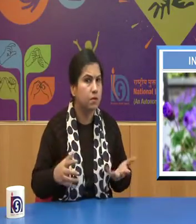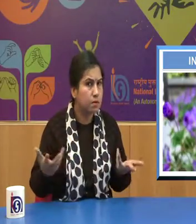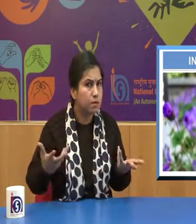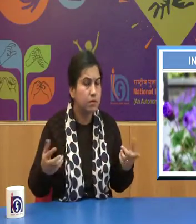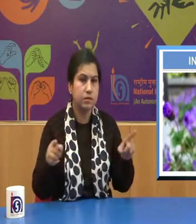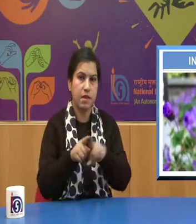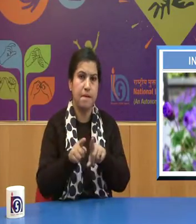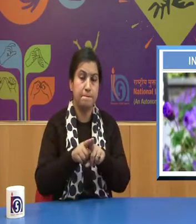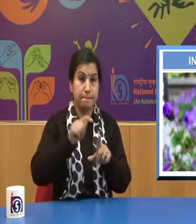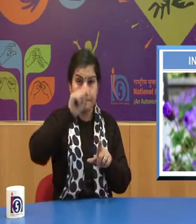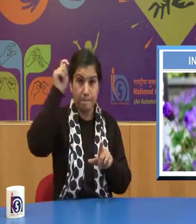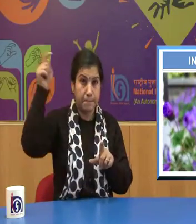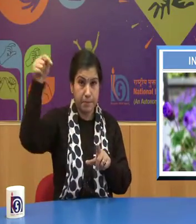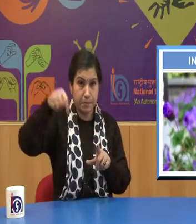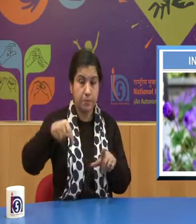place against the British rule.